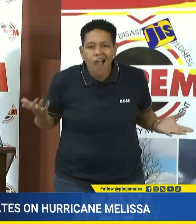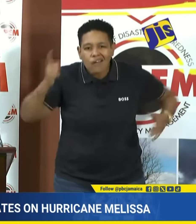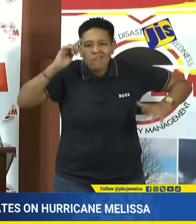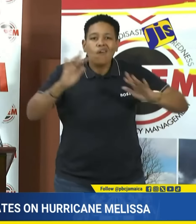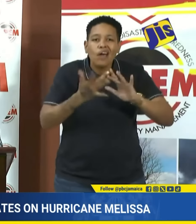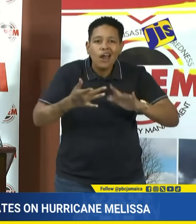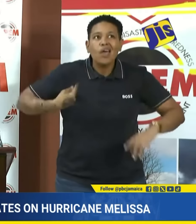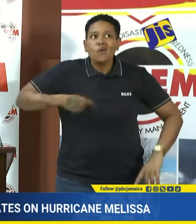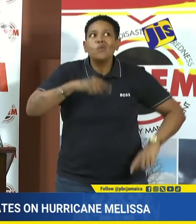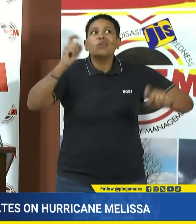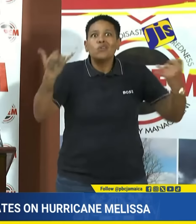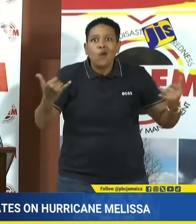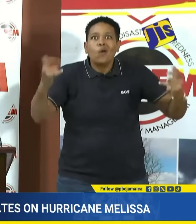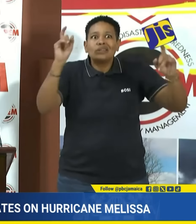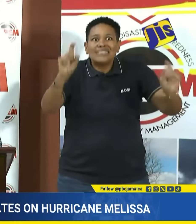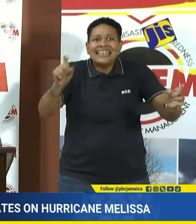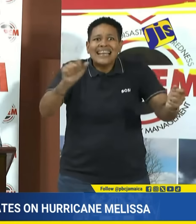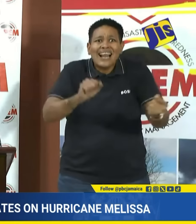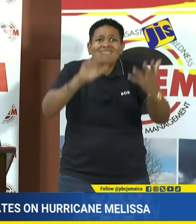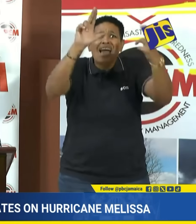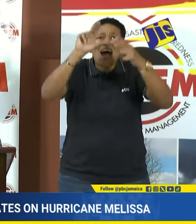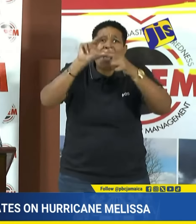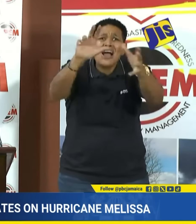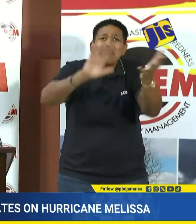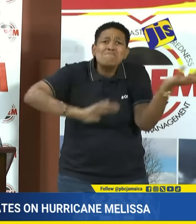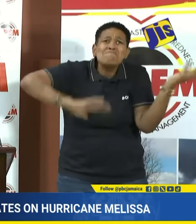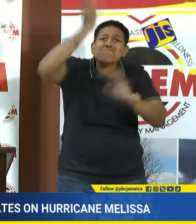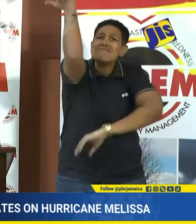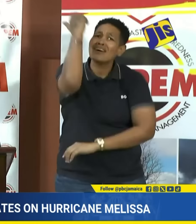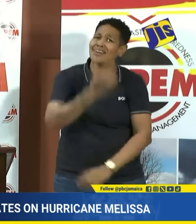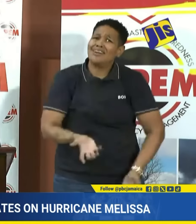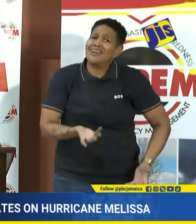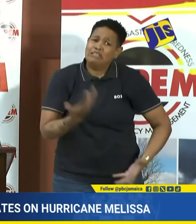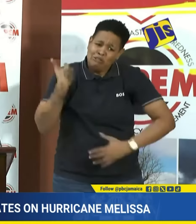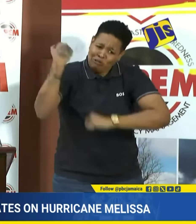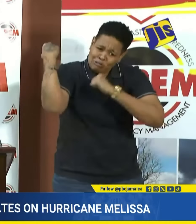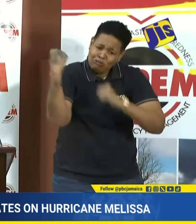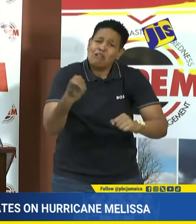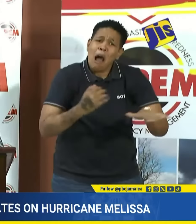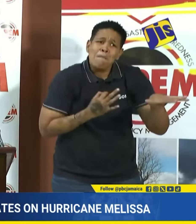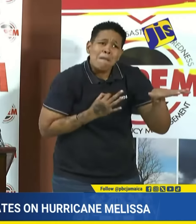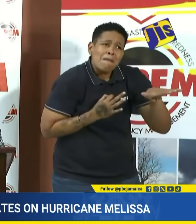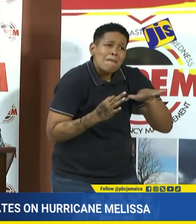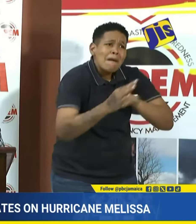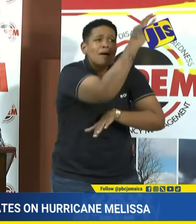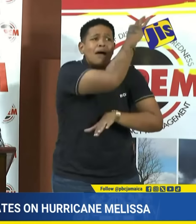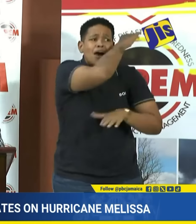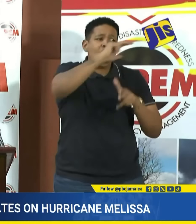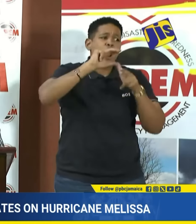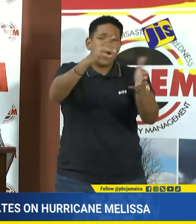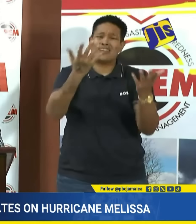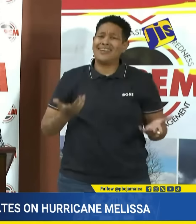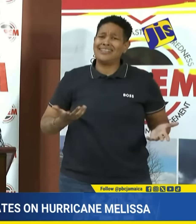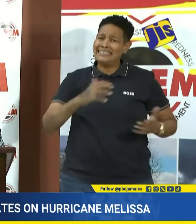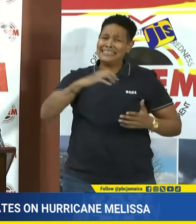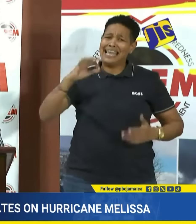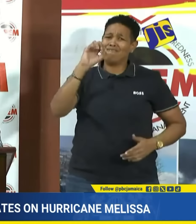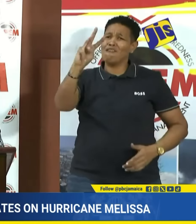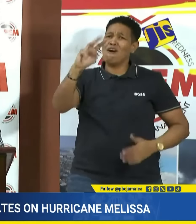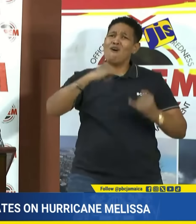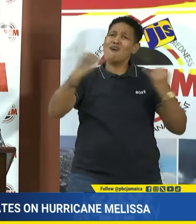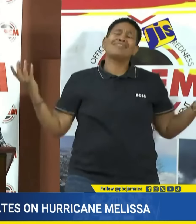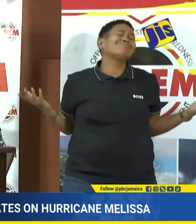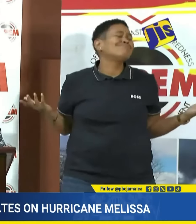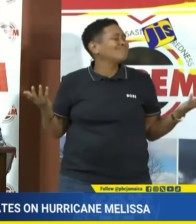are about to face a hurricane, a very strong hurricane. This is